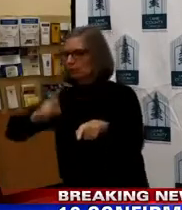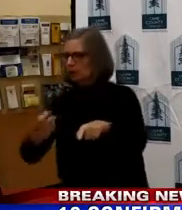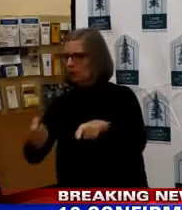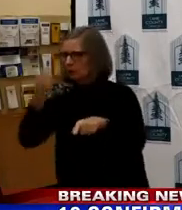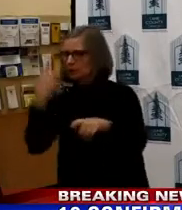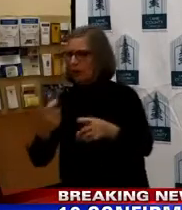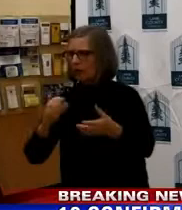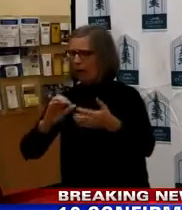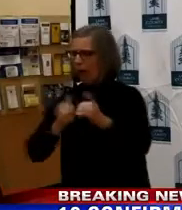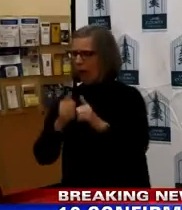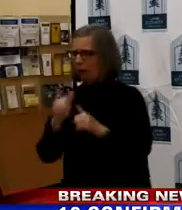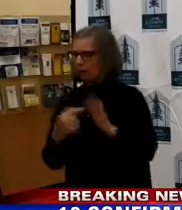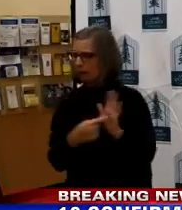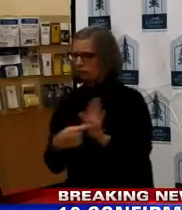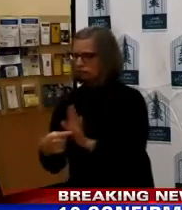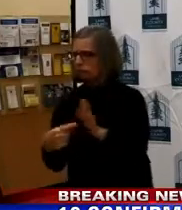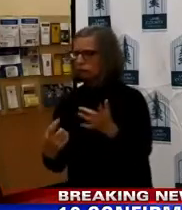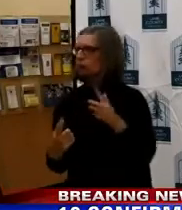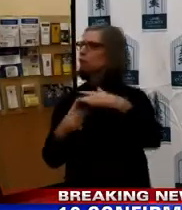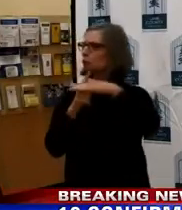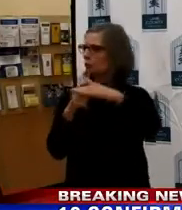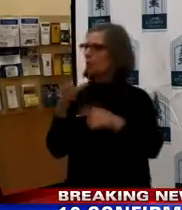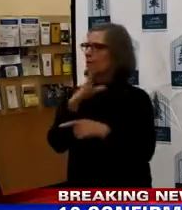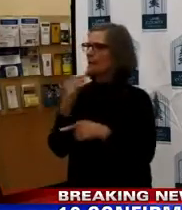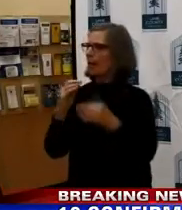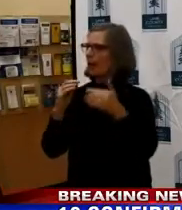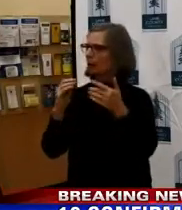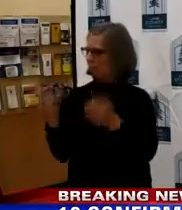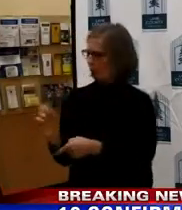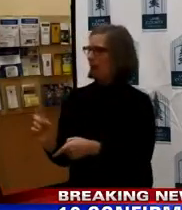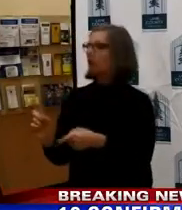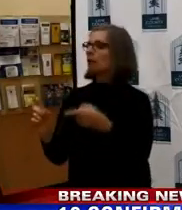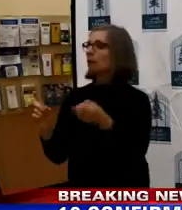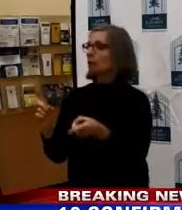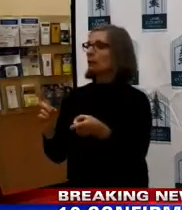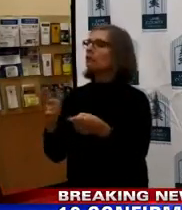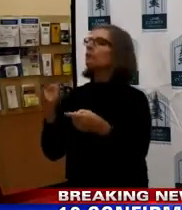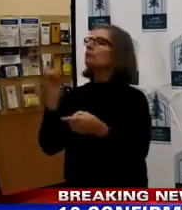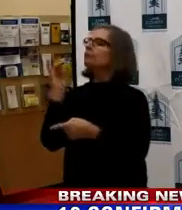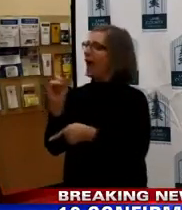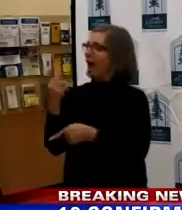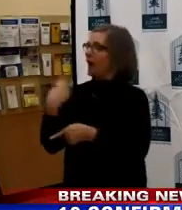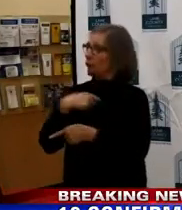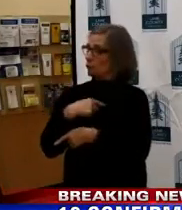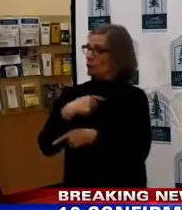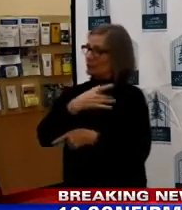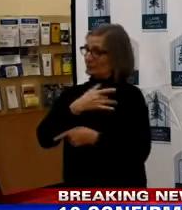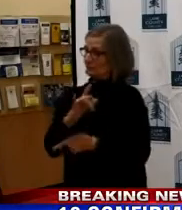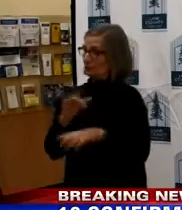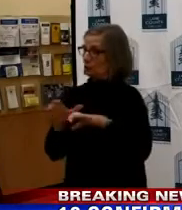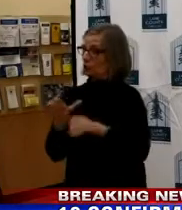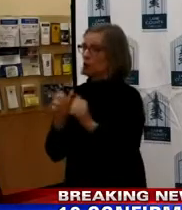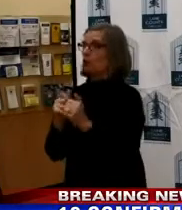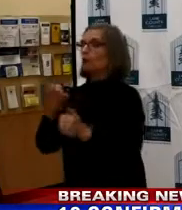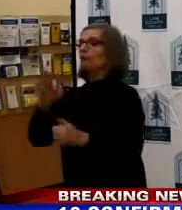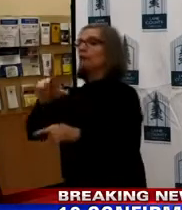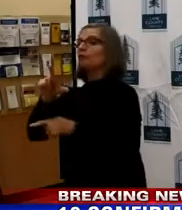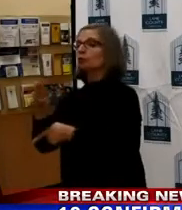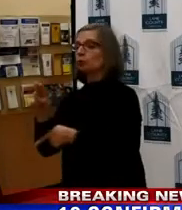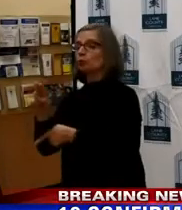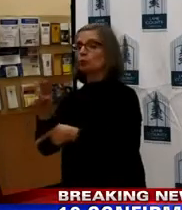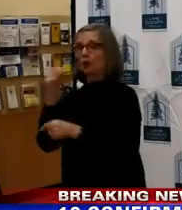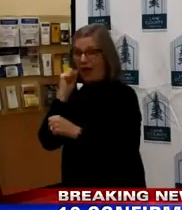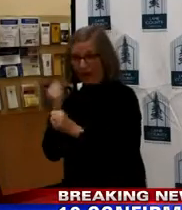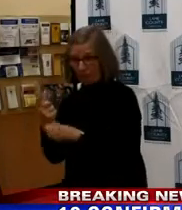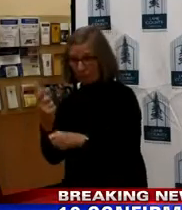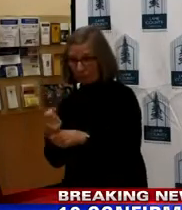is important. It's something that we do in the flu every year through a system called Essence. This situation with COVID is different because we